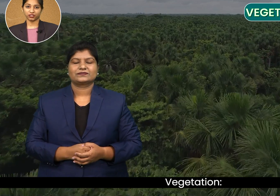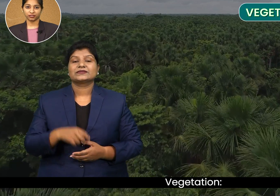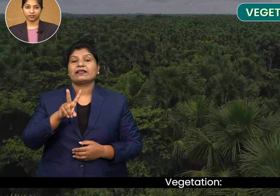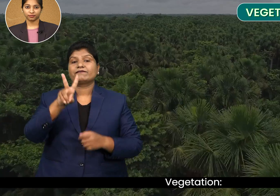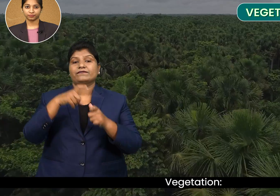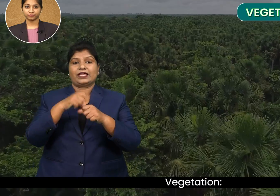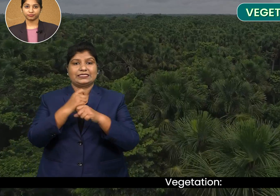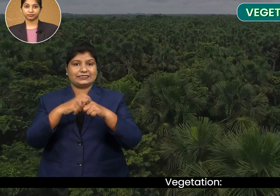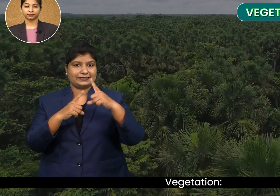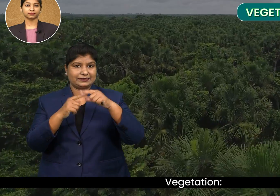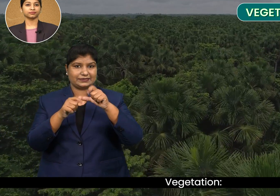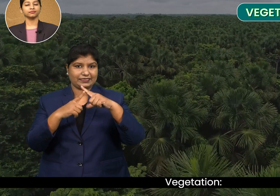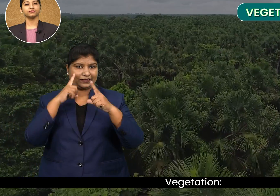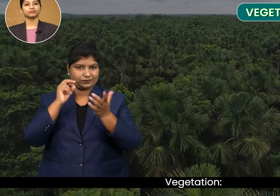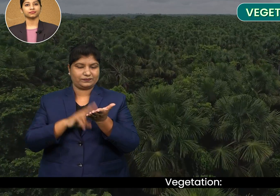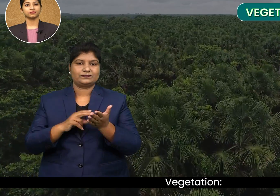Vegetation,